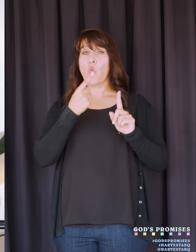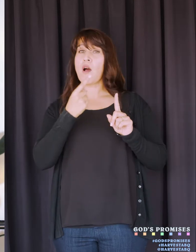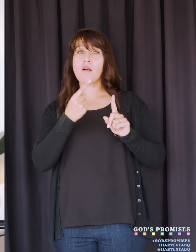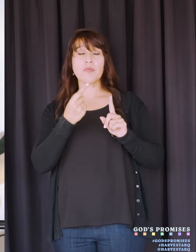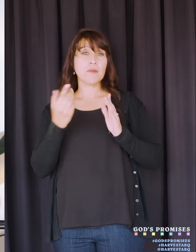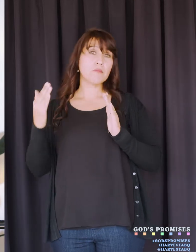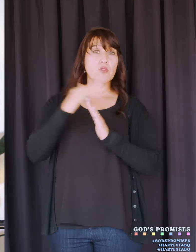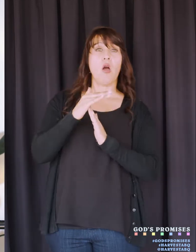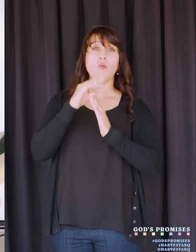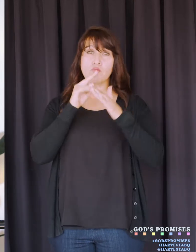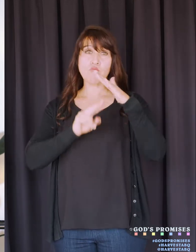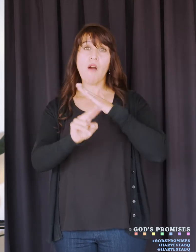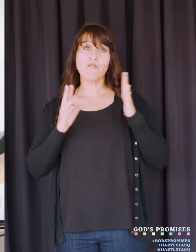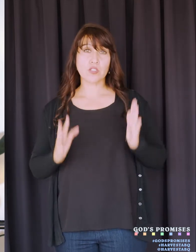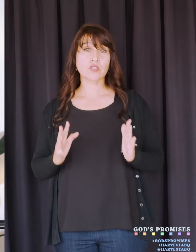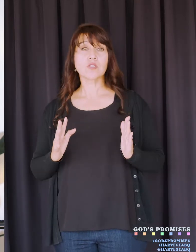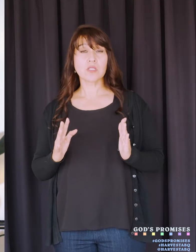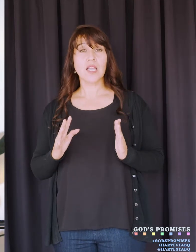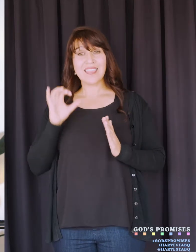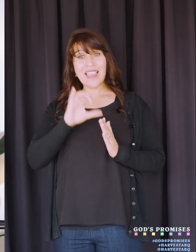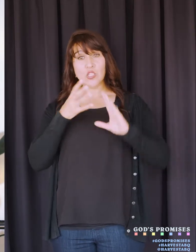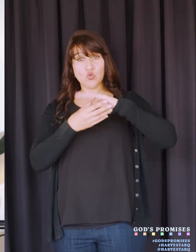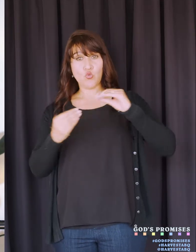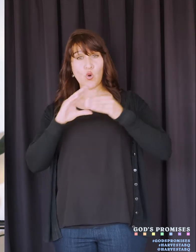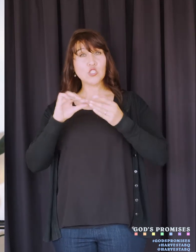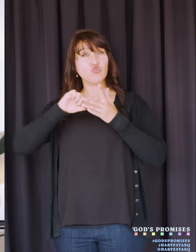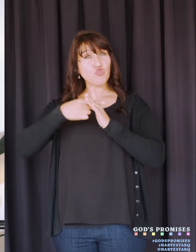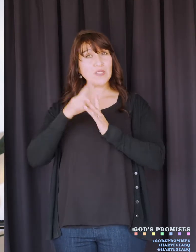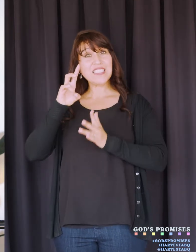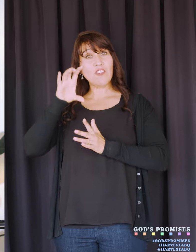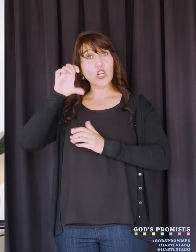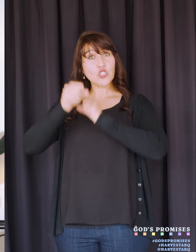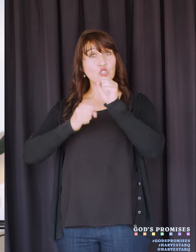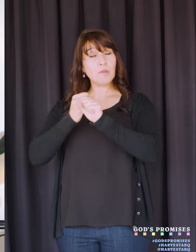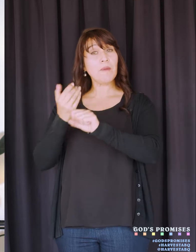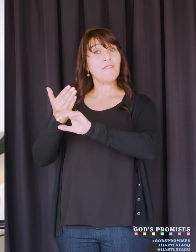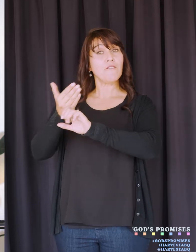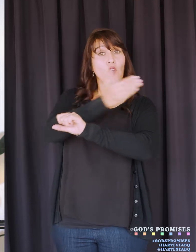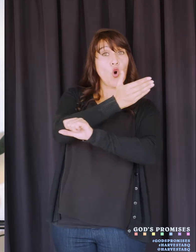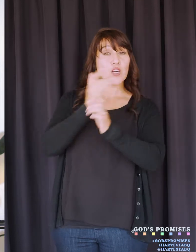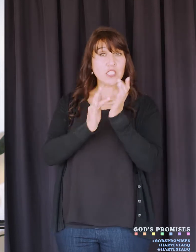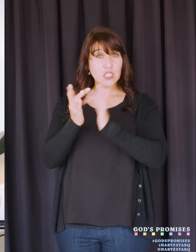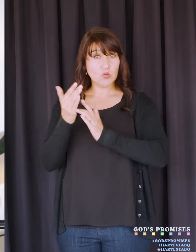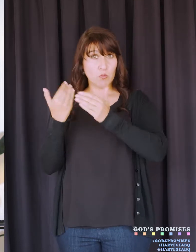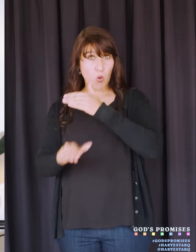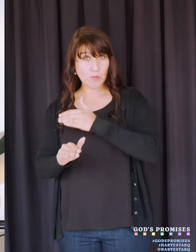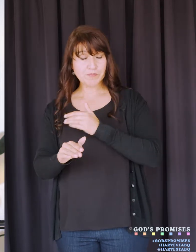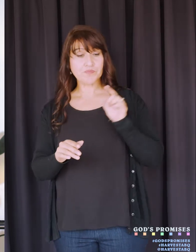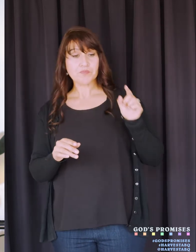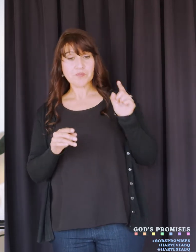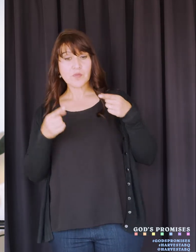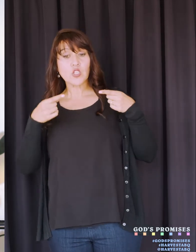greatest prophets. The story of Isaiah takes place about 700 years before Jesus was born. During